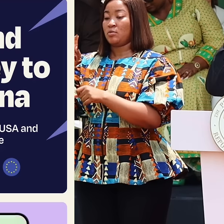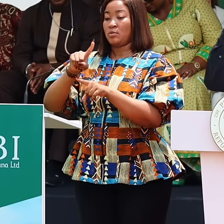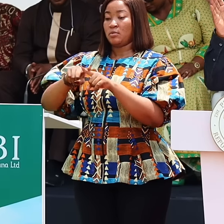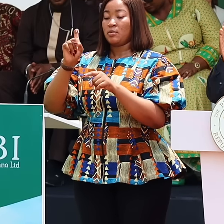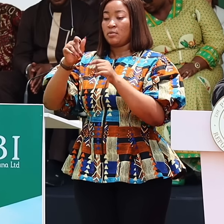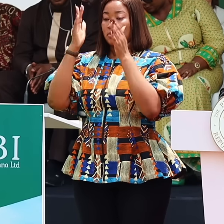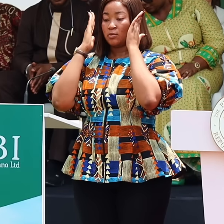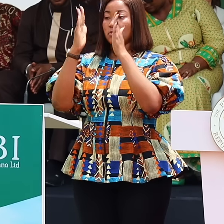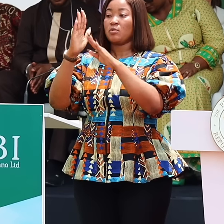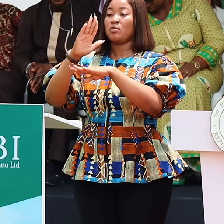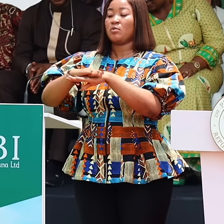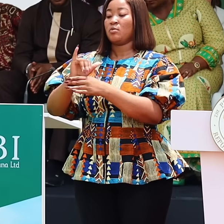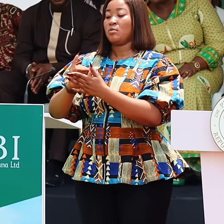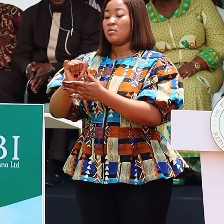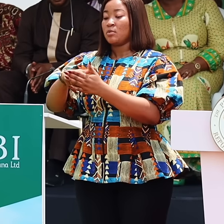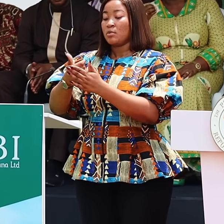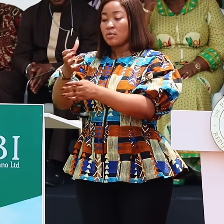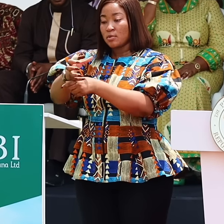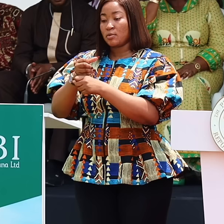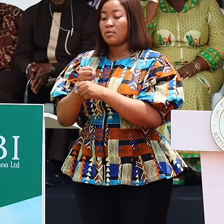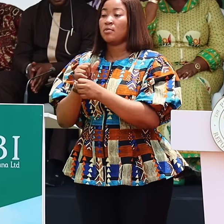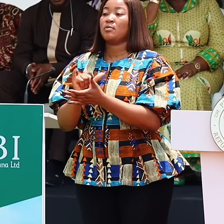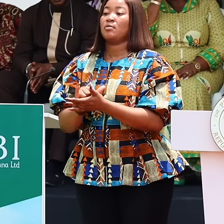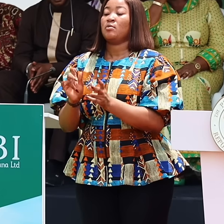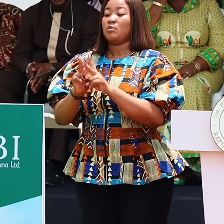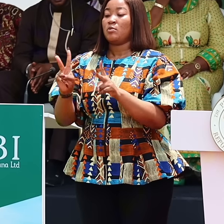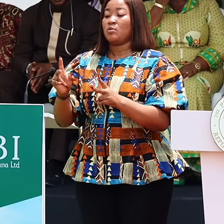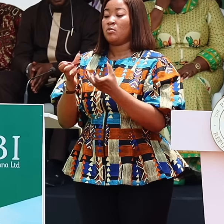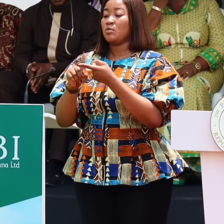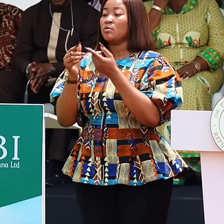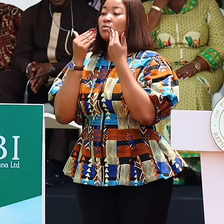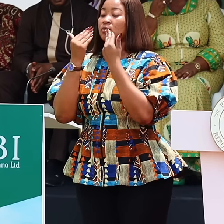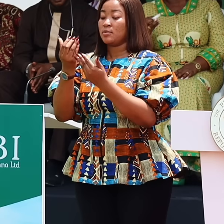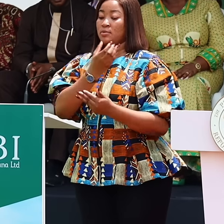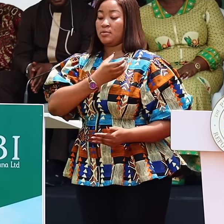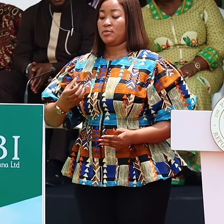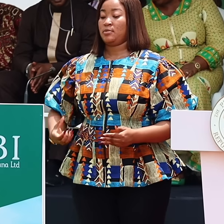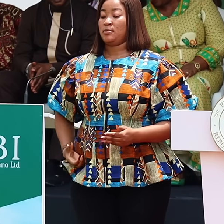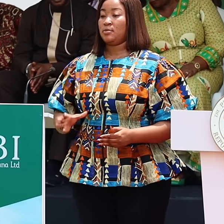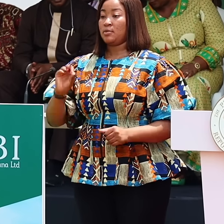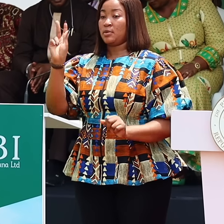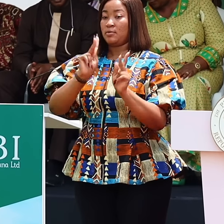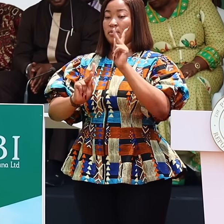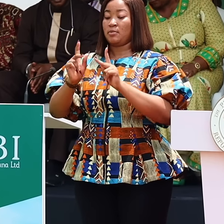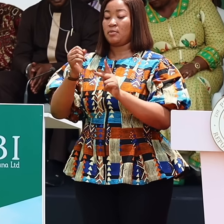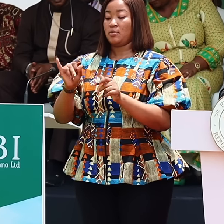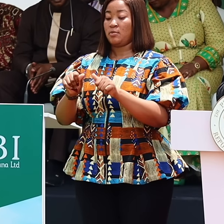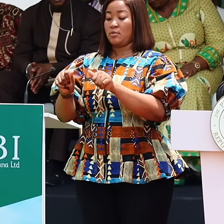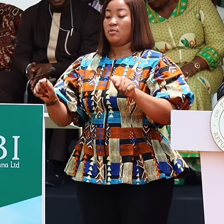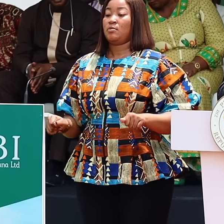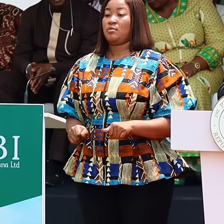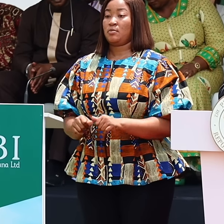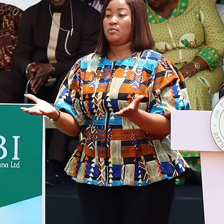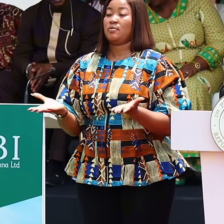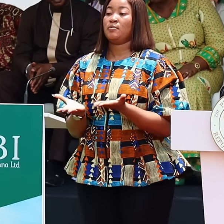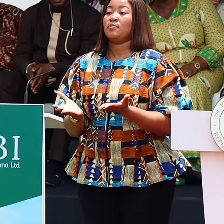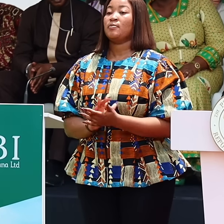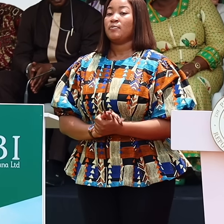also focus on the source of the raw material. And so I want to thank the chiefs and people of the Togome traditional